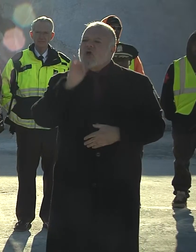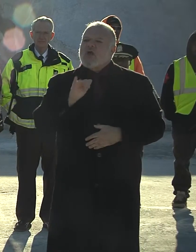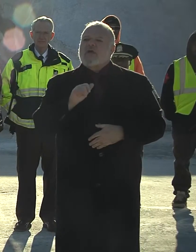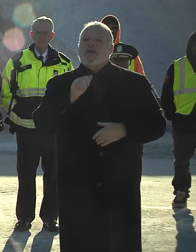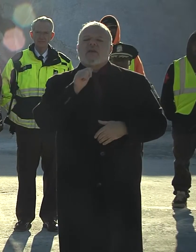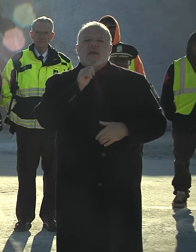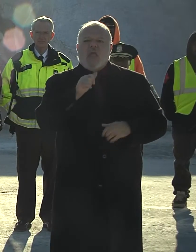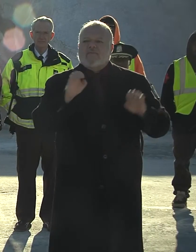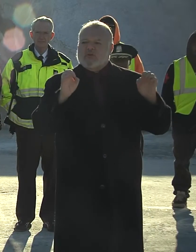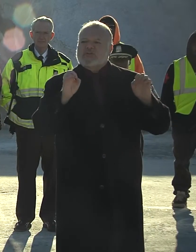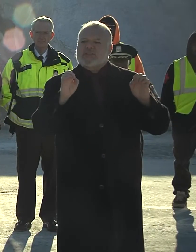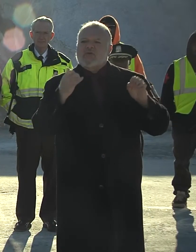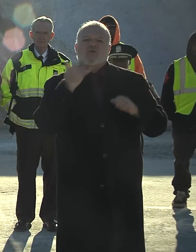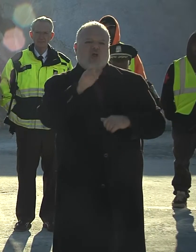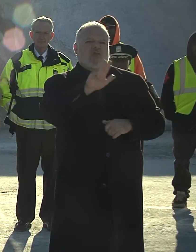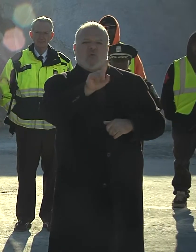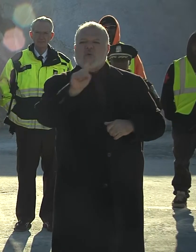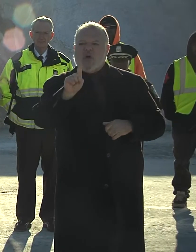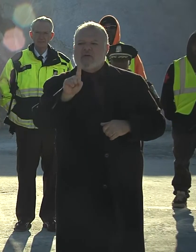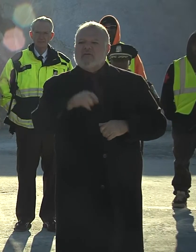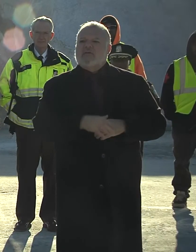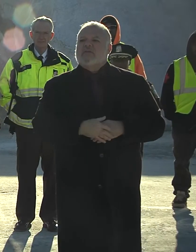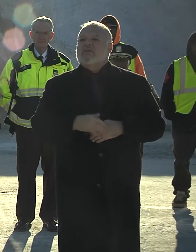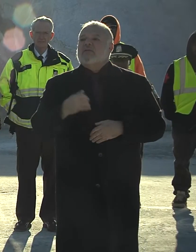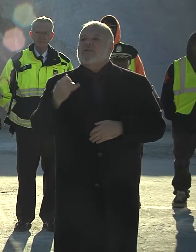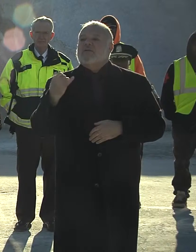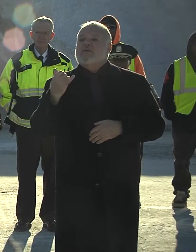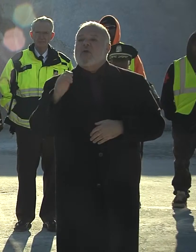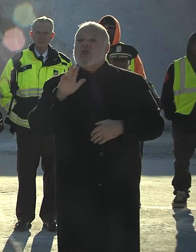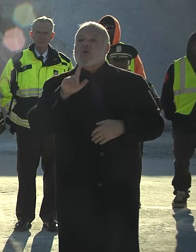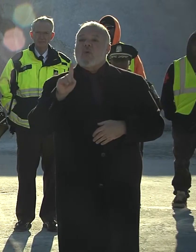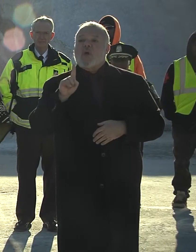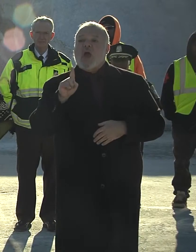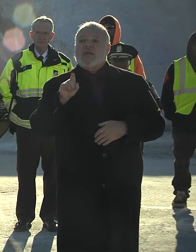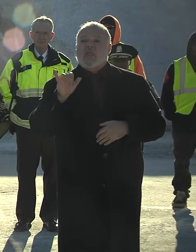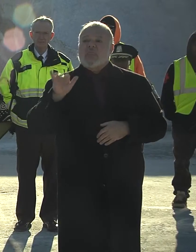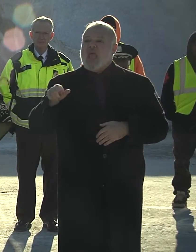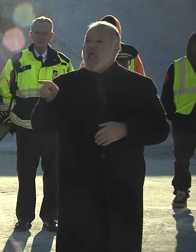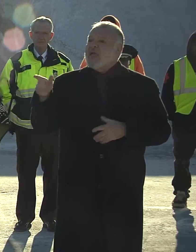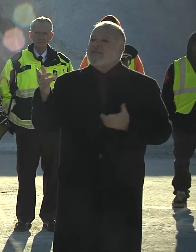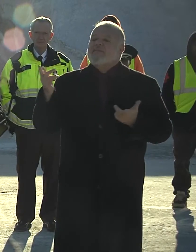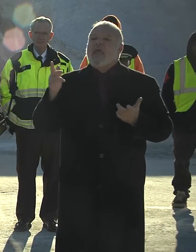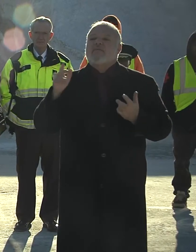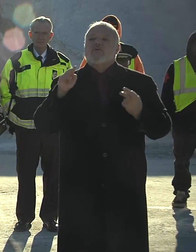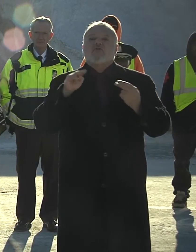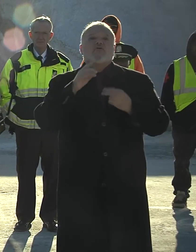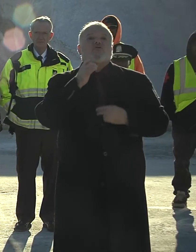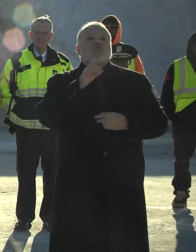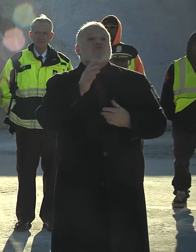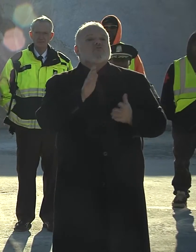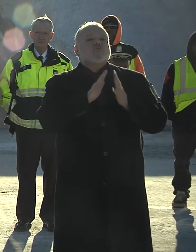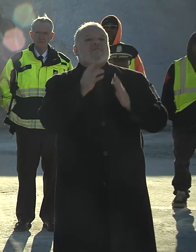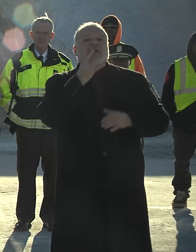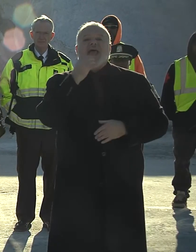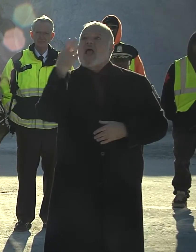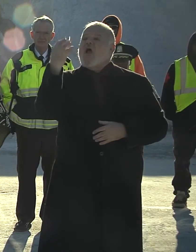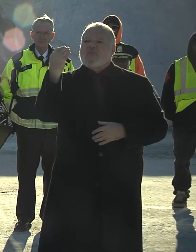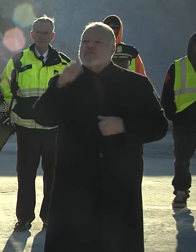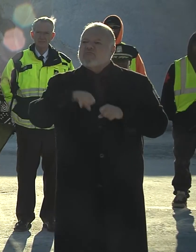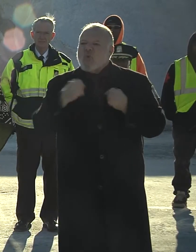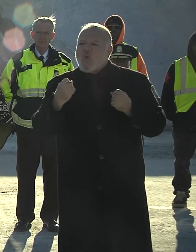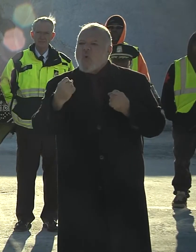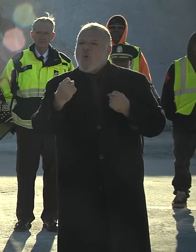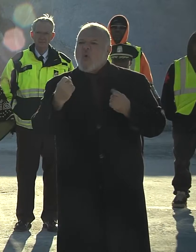like call 311 to report a broken traffic signal, or if a lamp is out due to snow or harsh